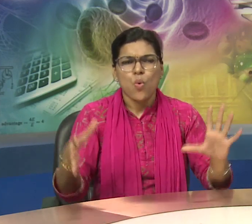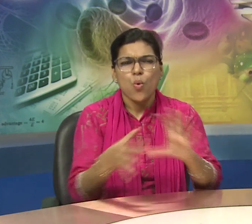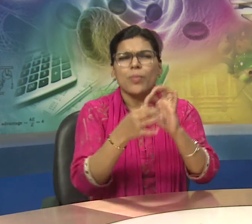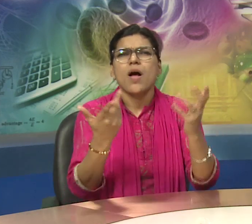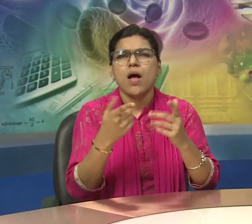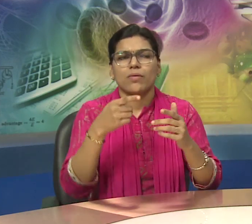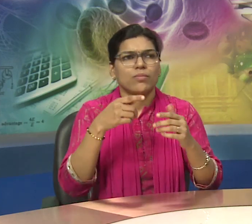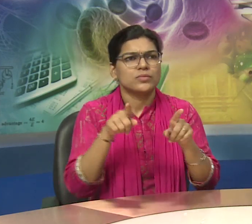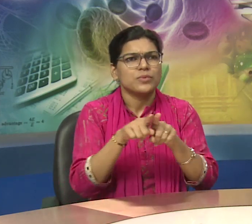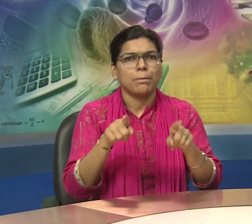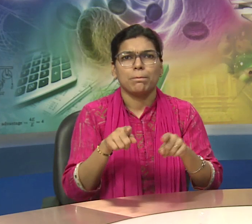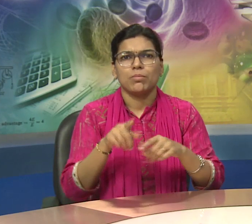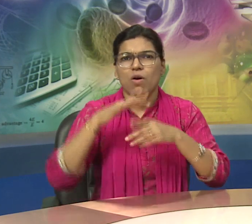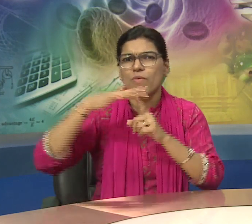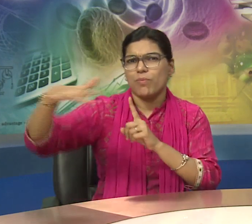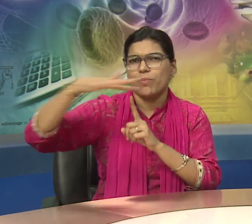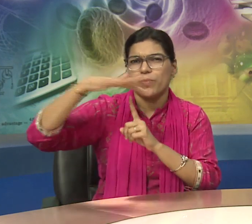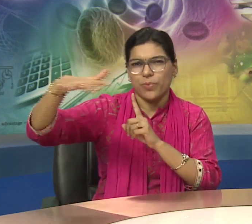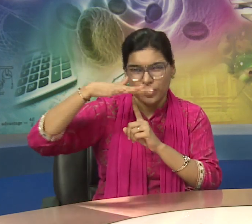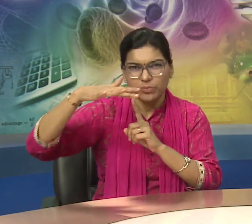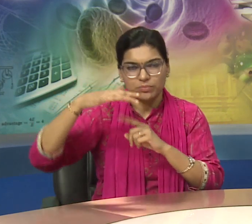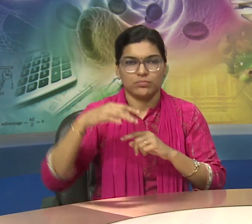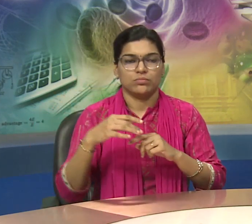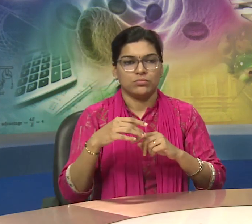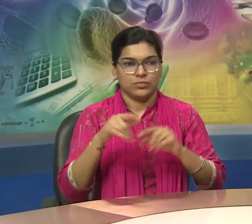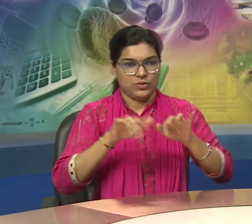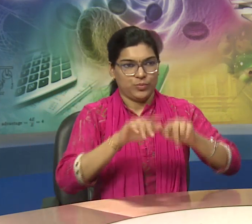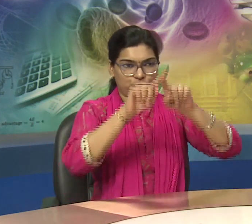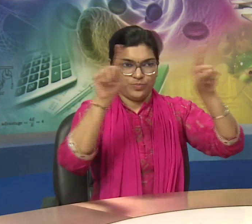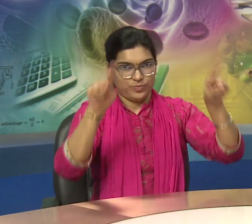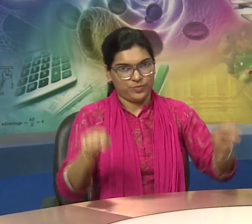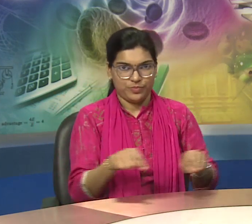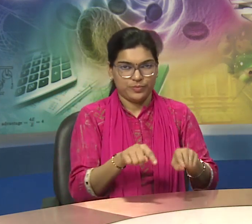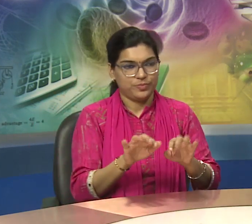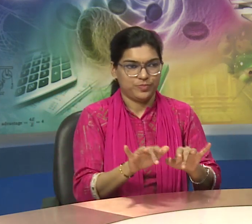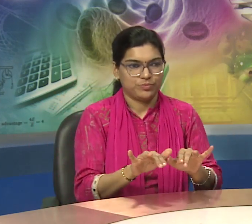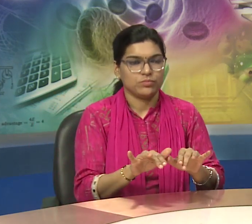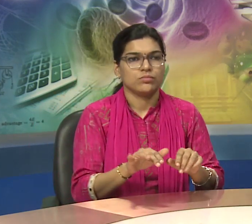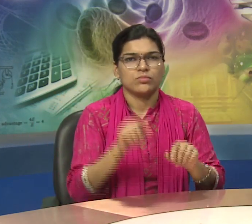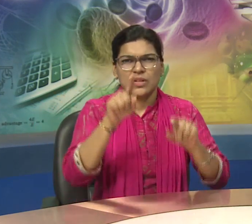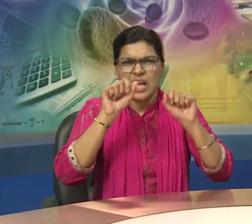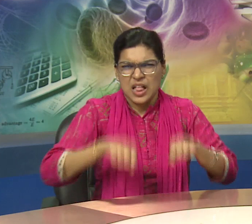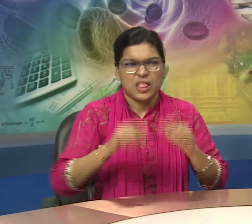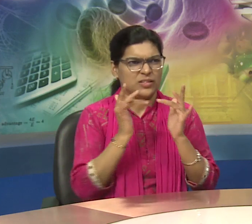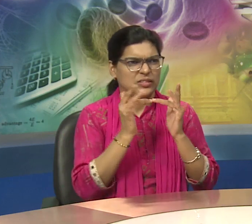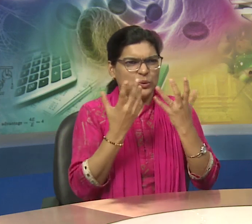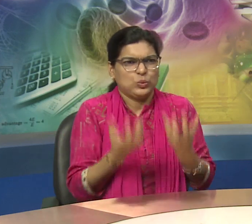To connect the two devices, just like the Wi-Fi